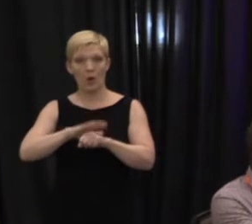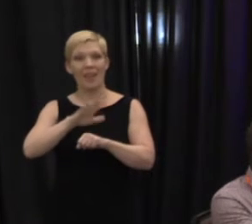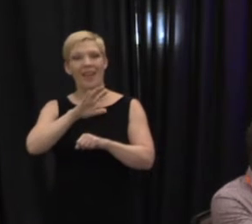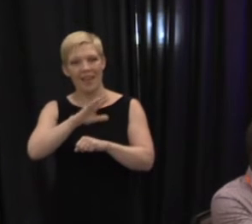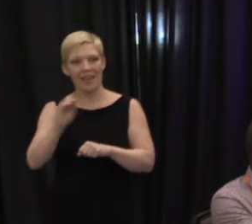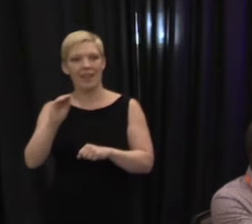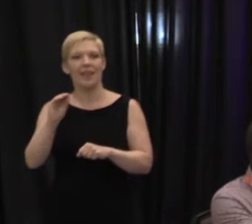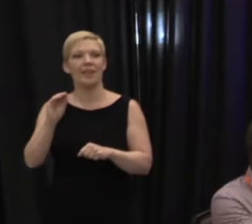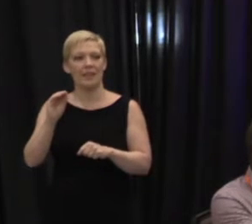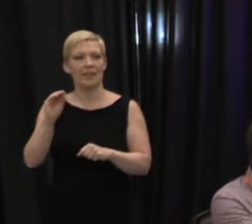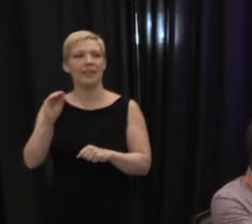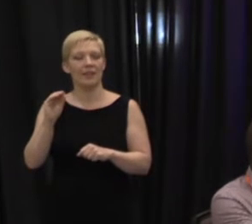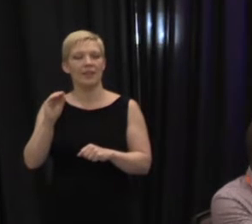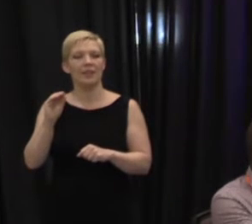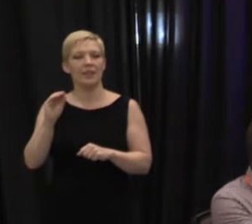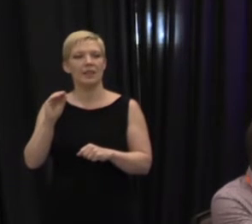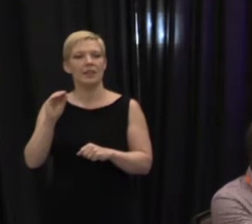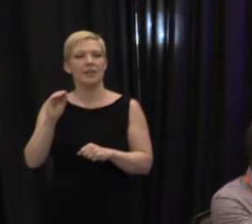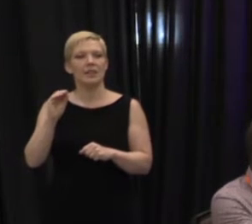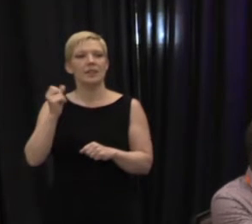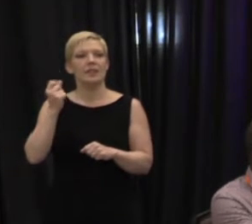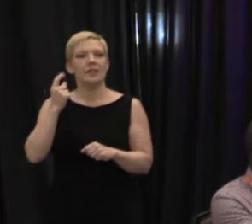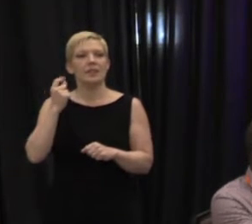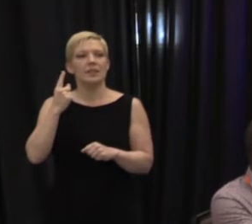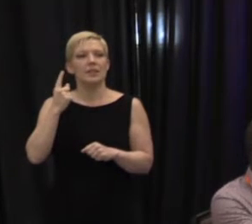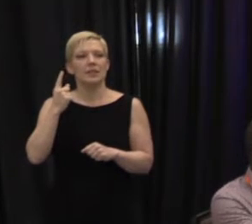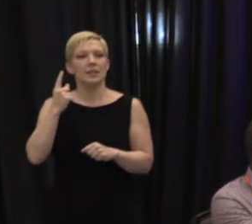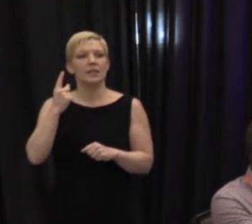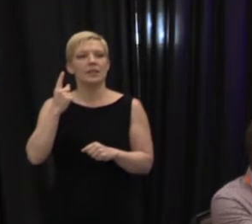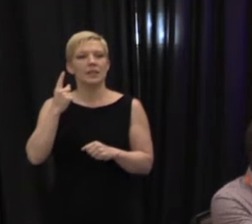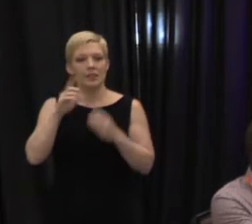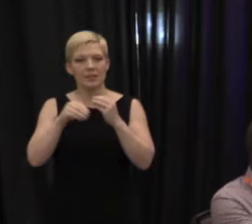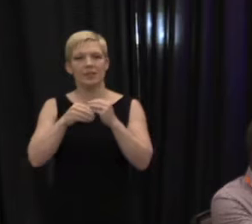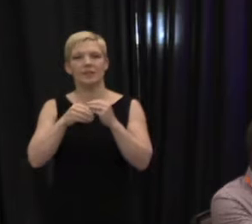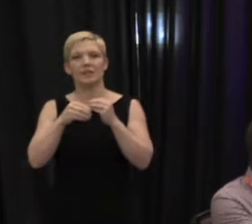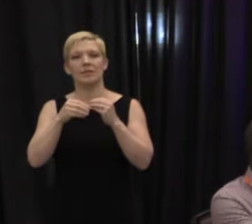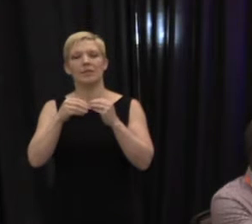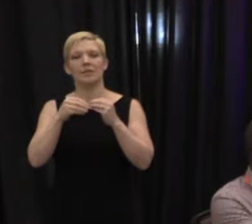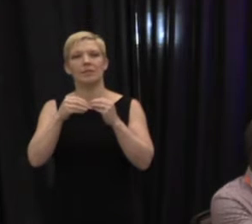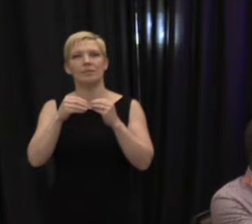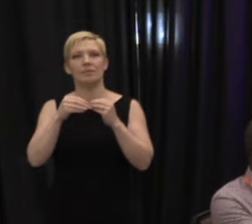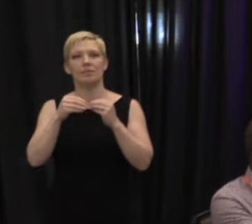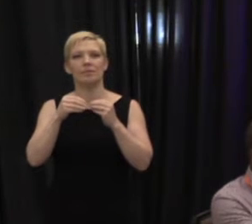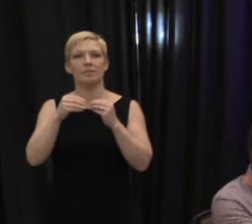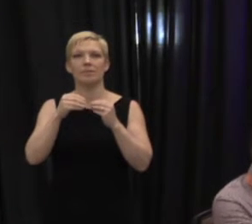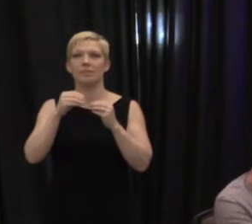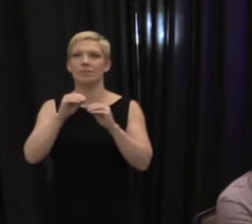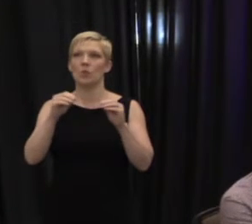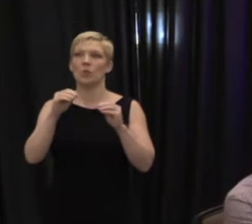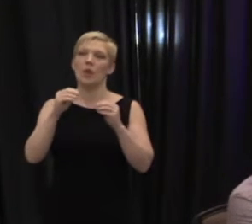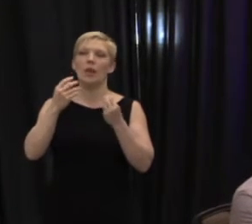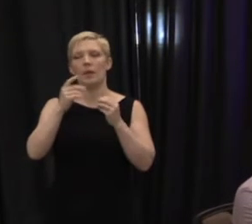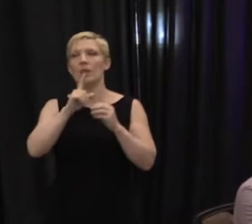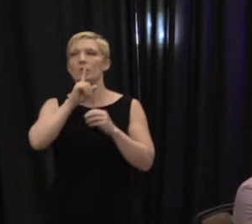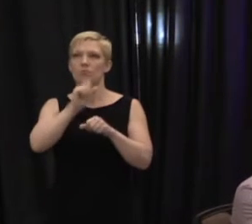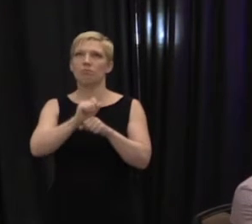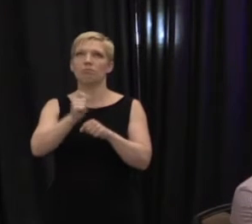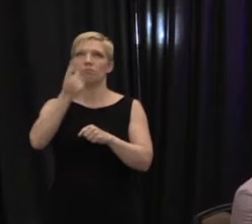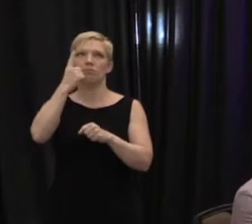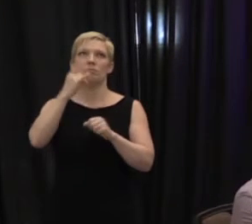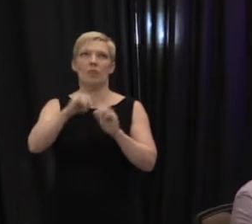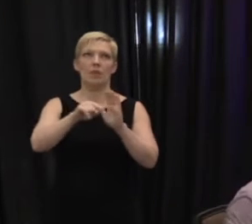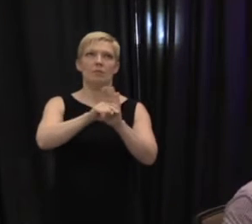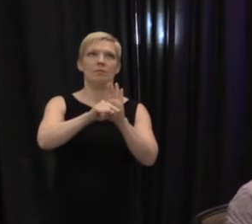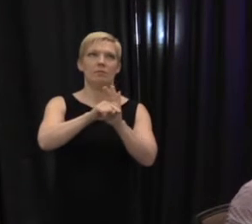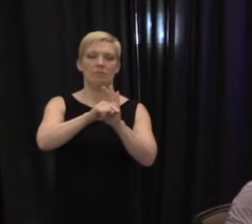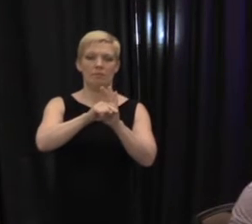cause for, or not reason to have pessimism about sort of the current environment in that respect. The